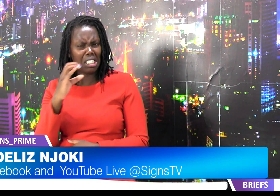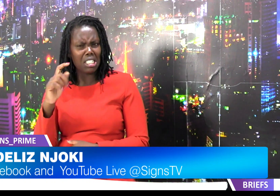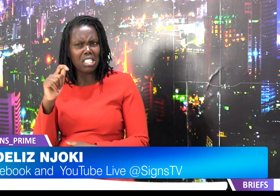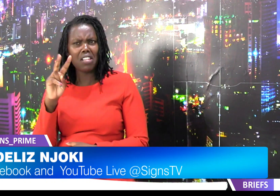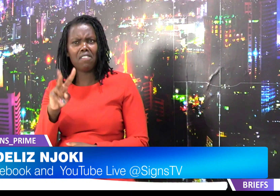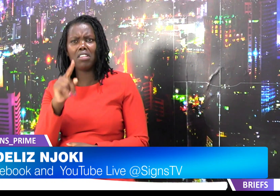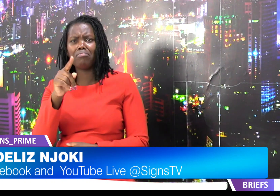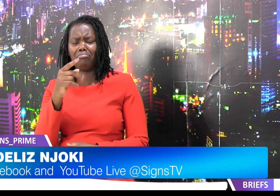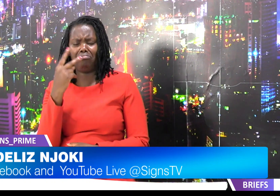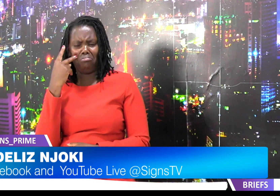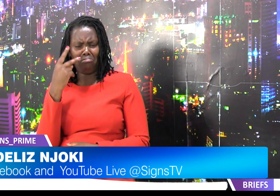is completed.